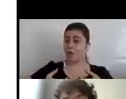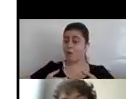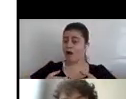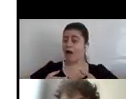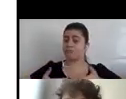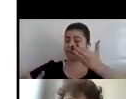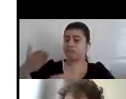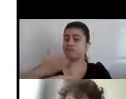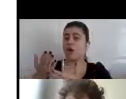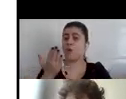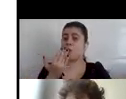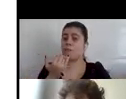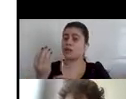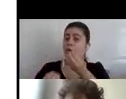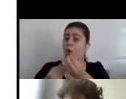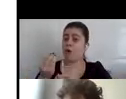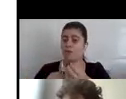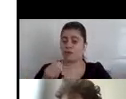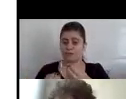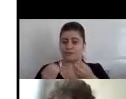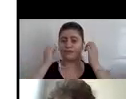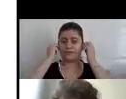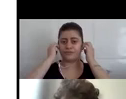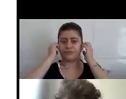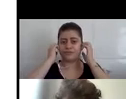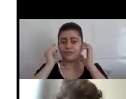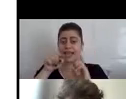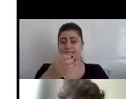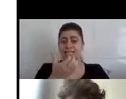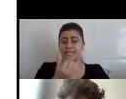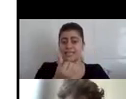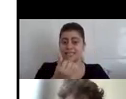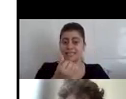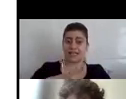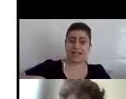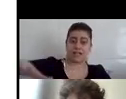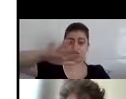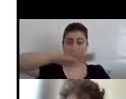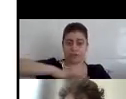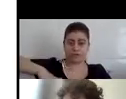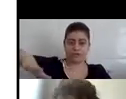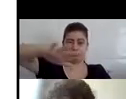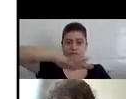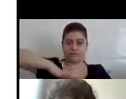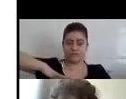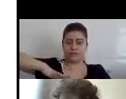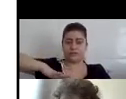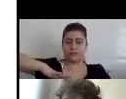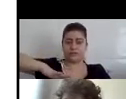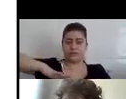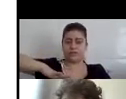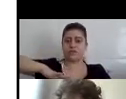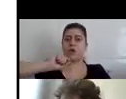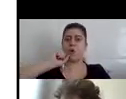These are the six regions in which the pact is, let's say, divided. And you can see also